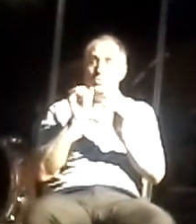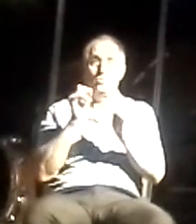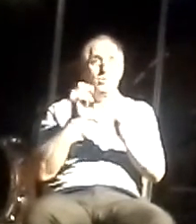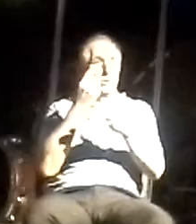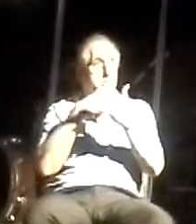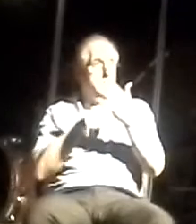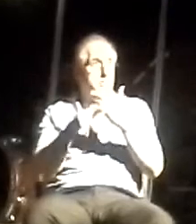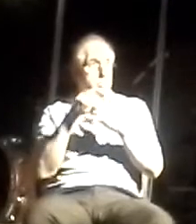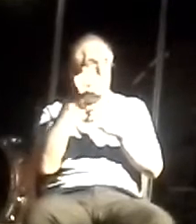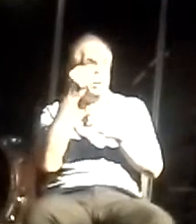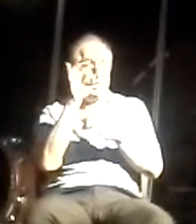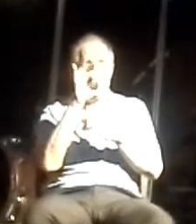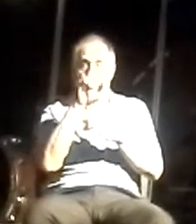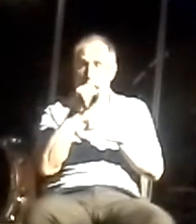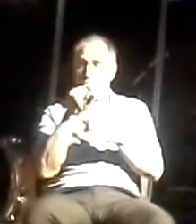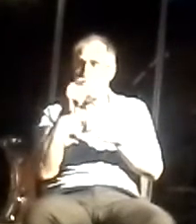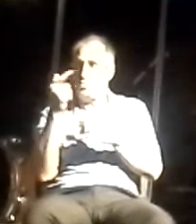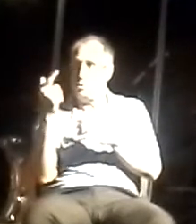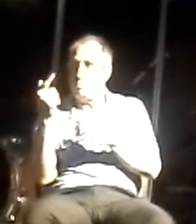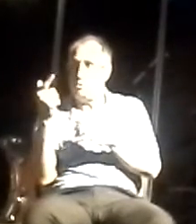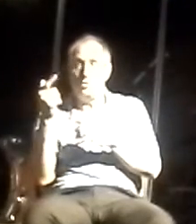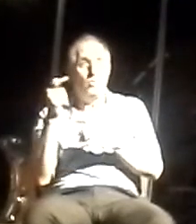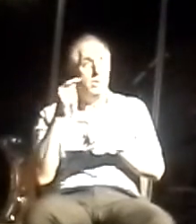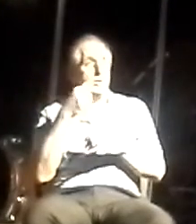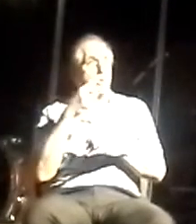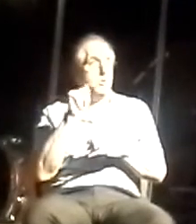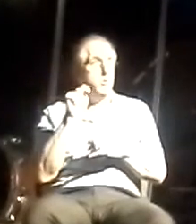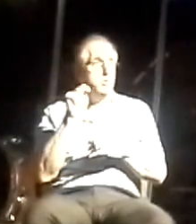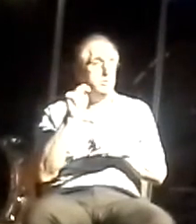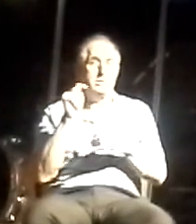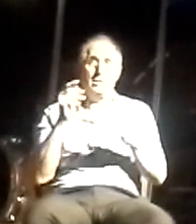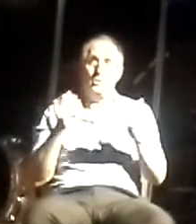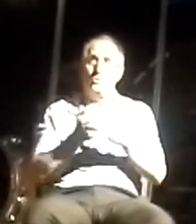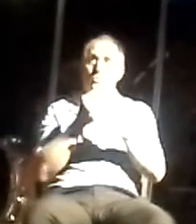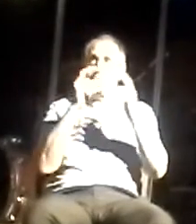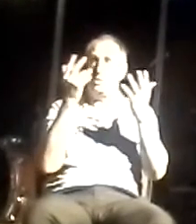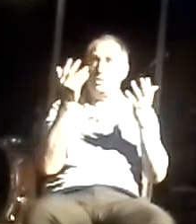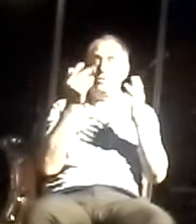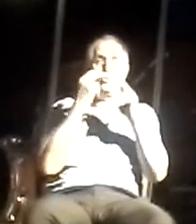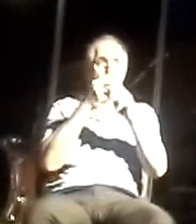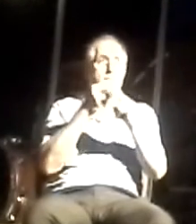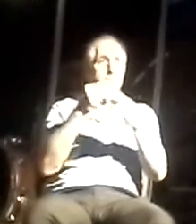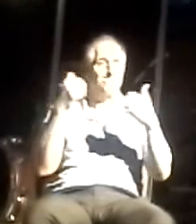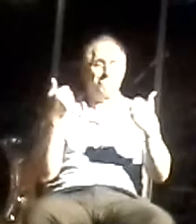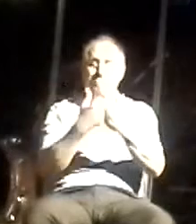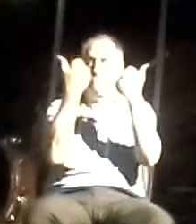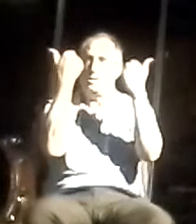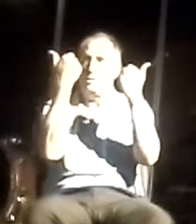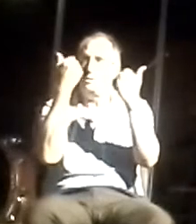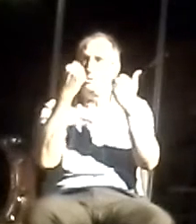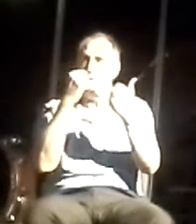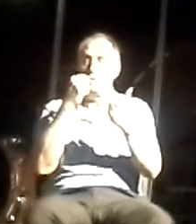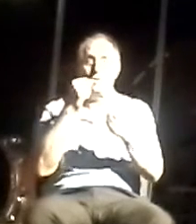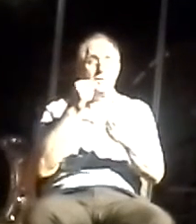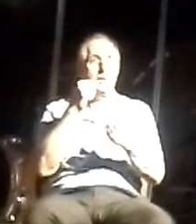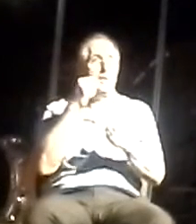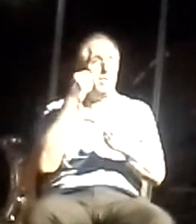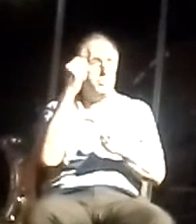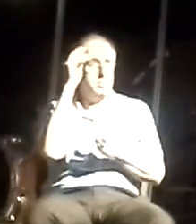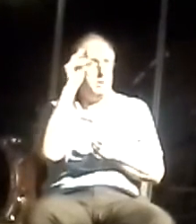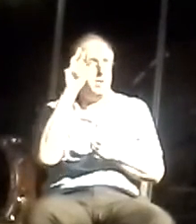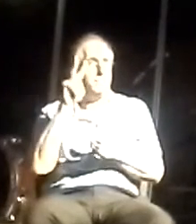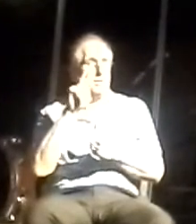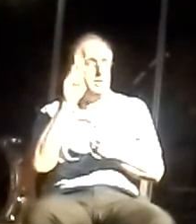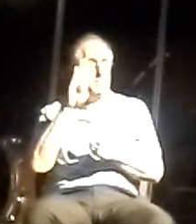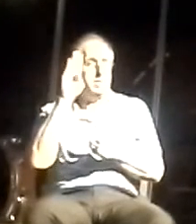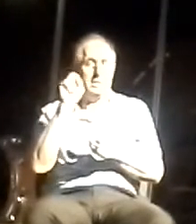next week, the 18th through the 21st, we are hosting a brand new thing called The Challenge. Now imagine VBS, but on a whole